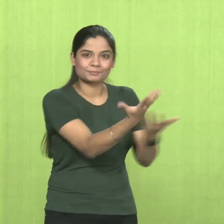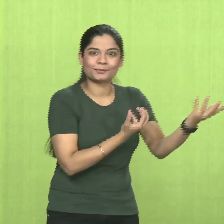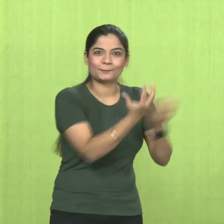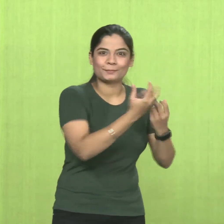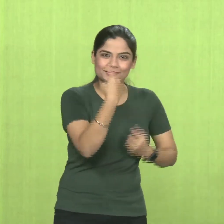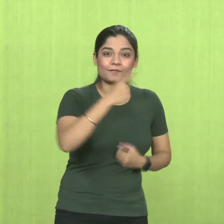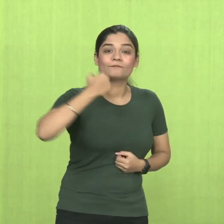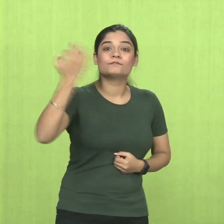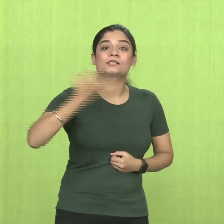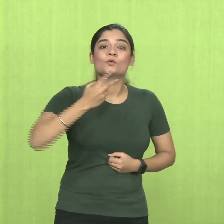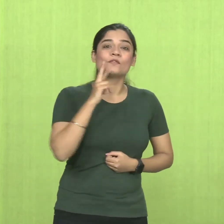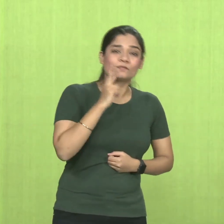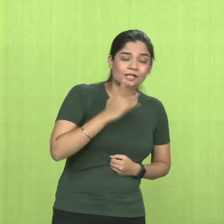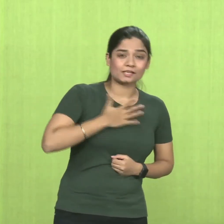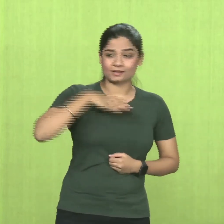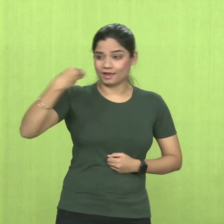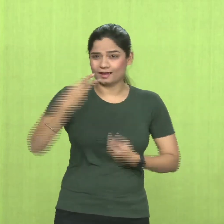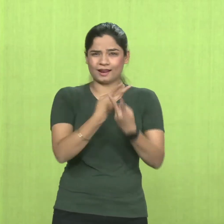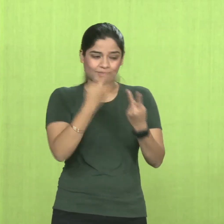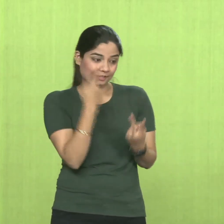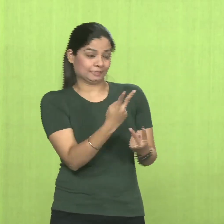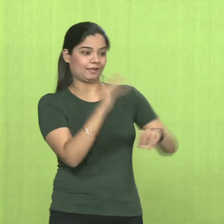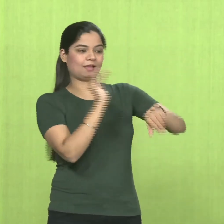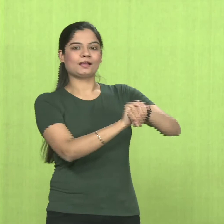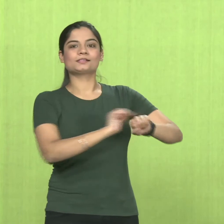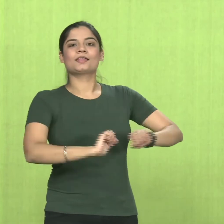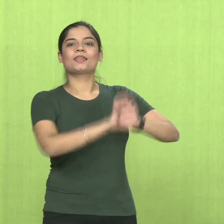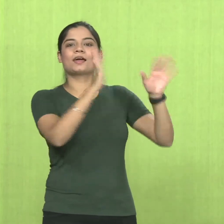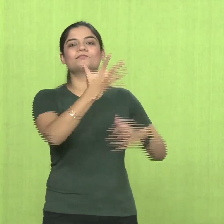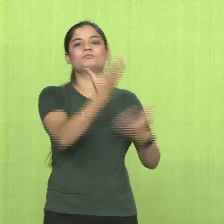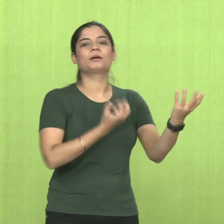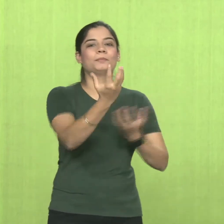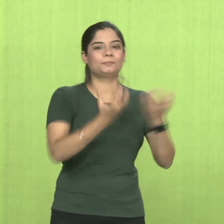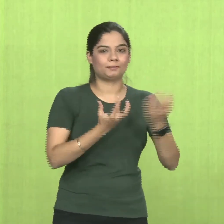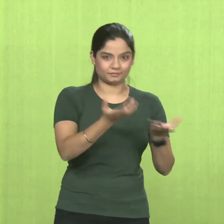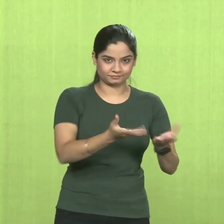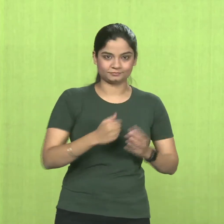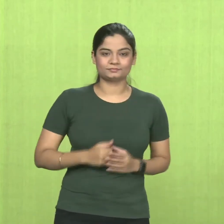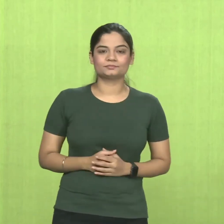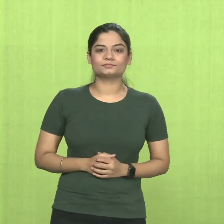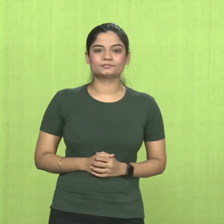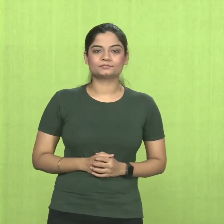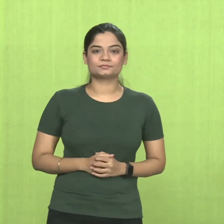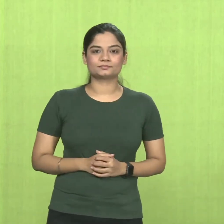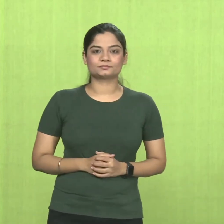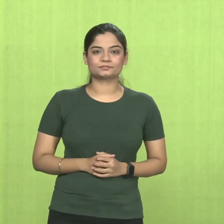in the process of selection, you are looking for certain qualities and you find that in the product you want to buy.